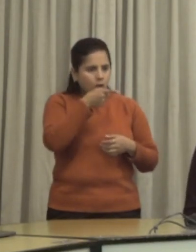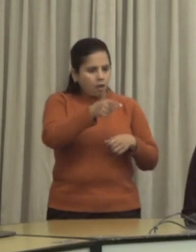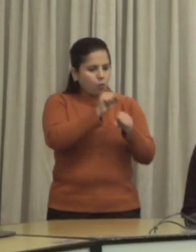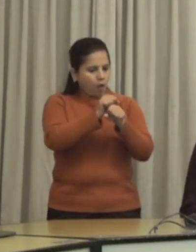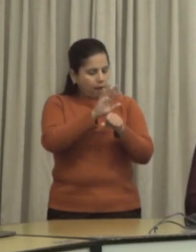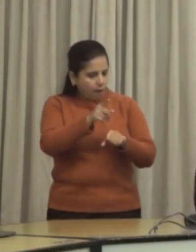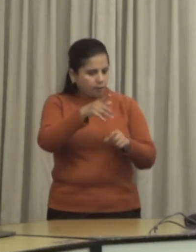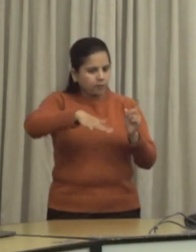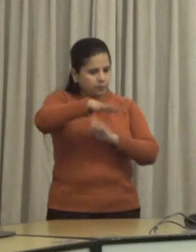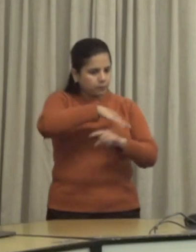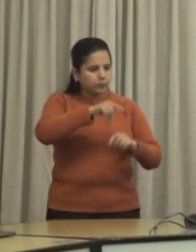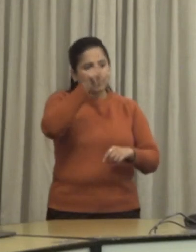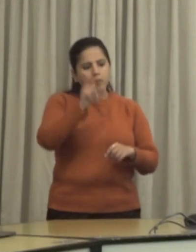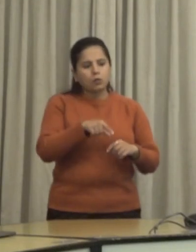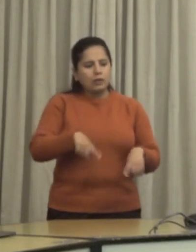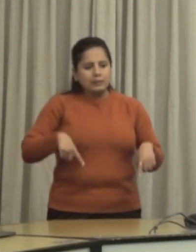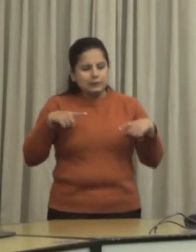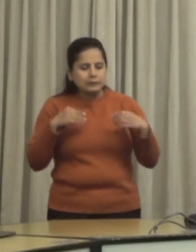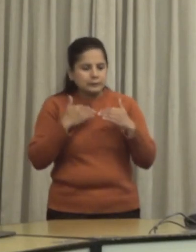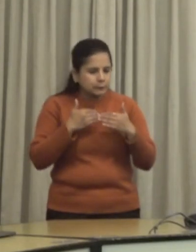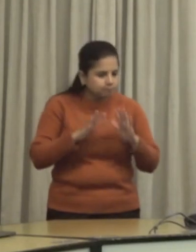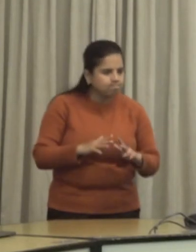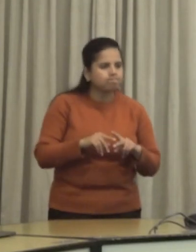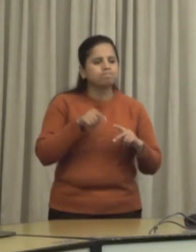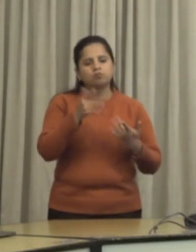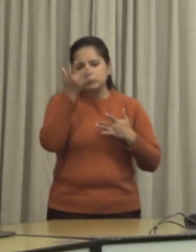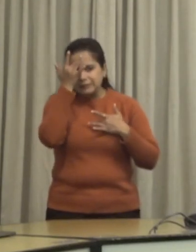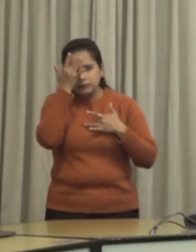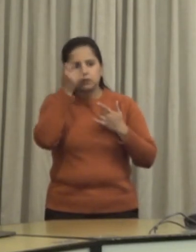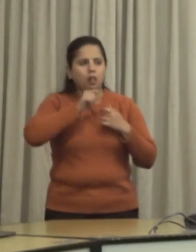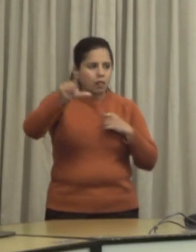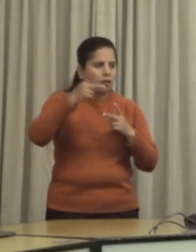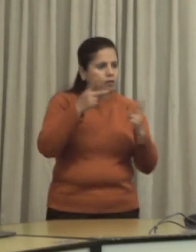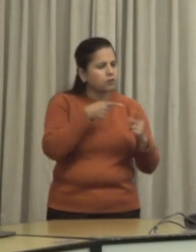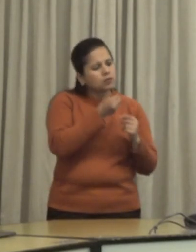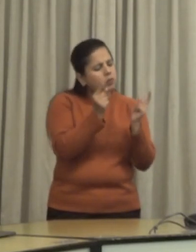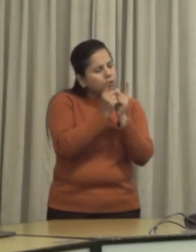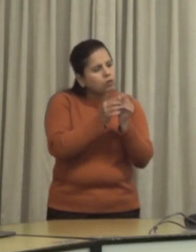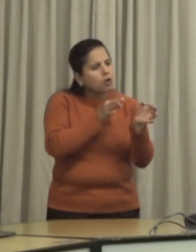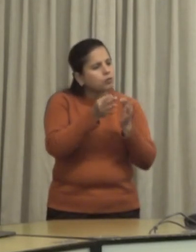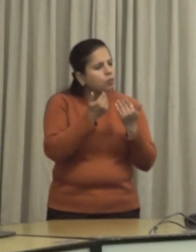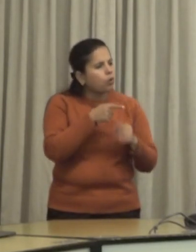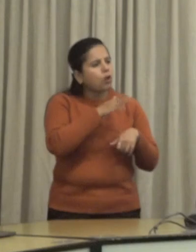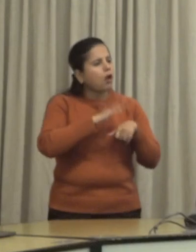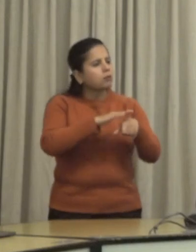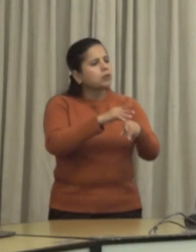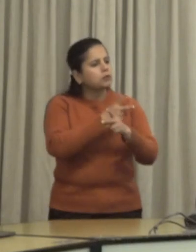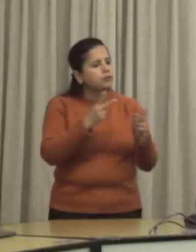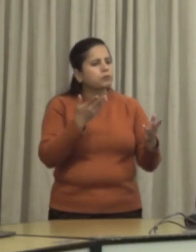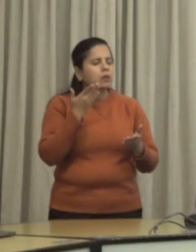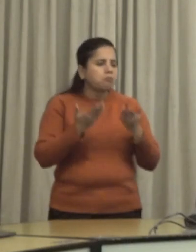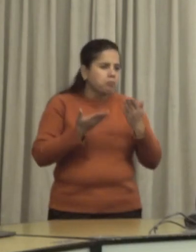working with persons with life-limiting conditions, terminally ill persons. Could you talk a little bit about that experience and,